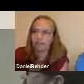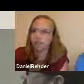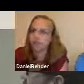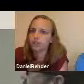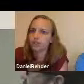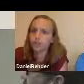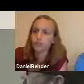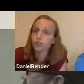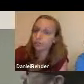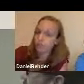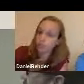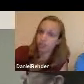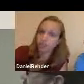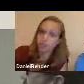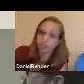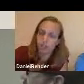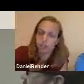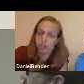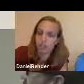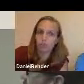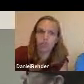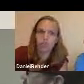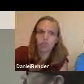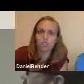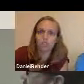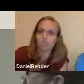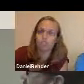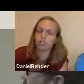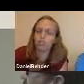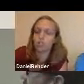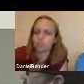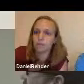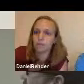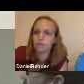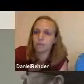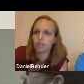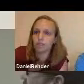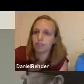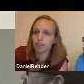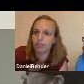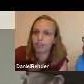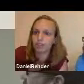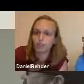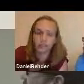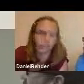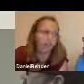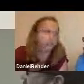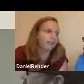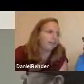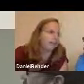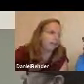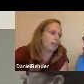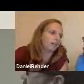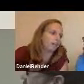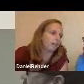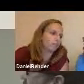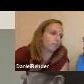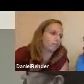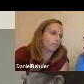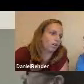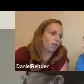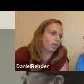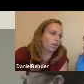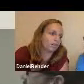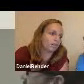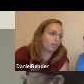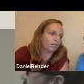that they would look at other translations, sign language translations, to see how to do that. So